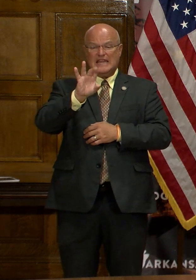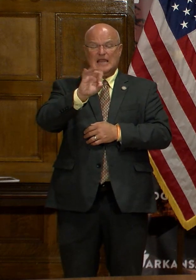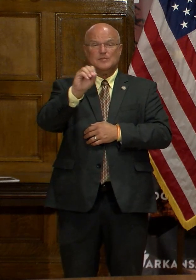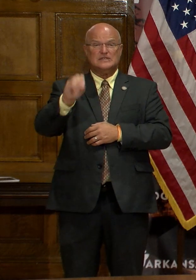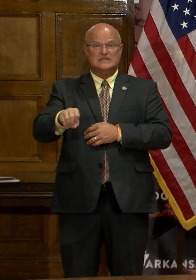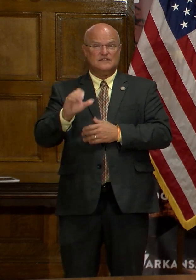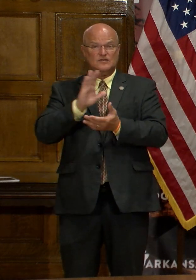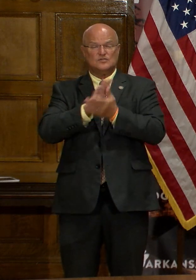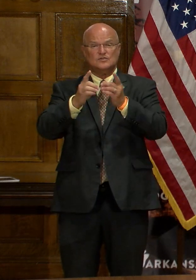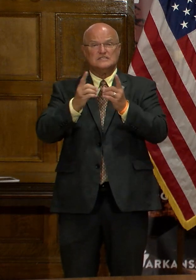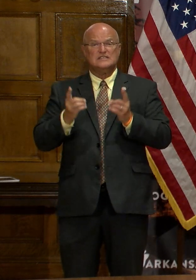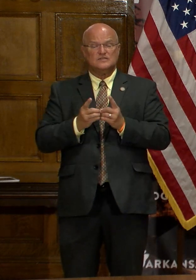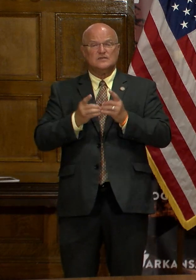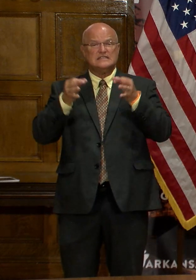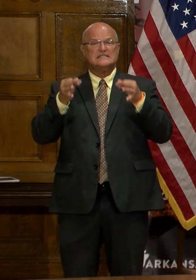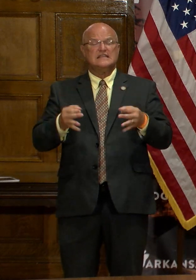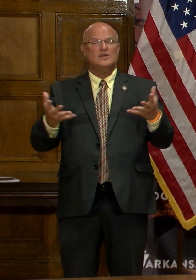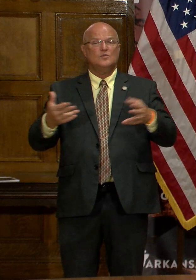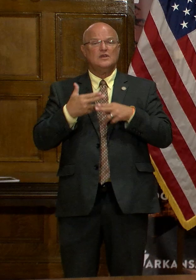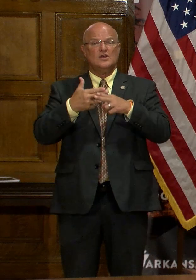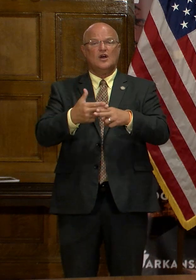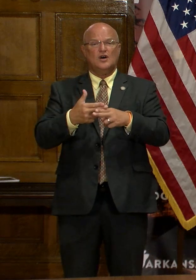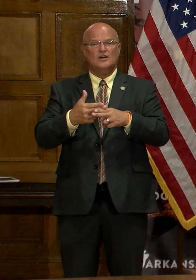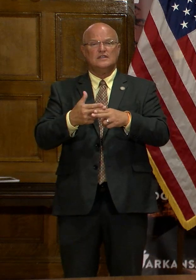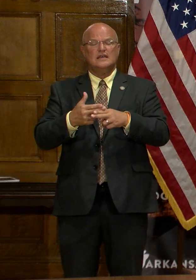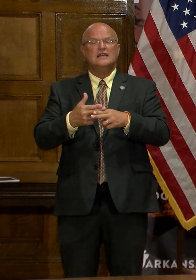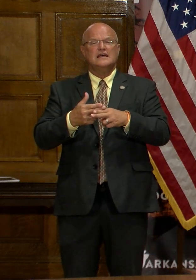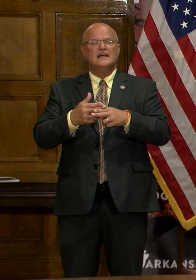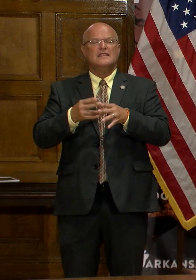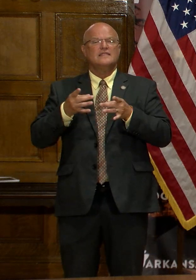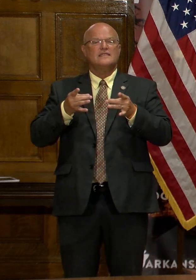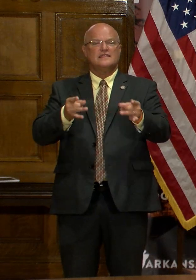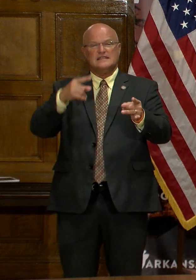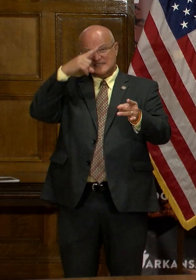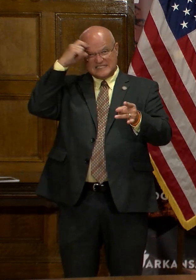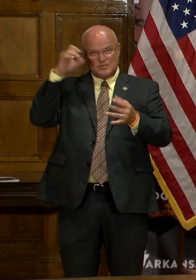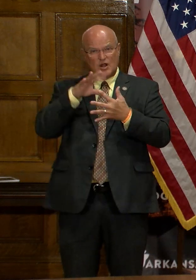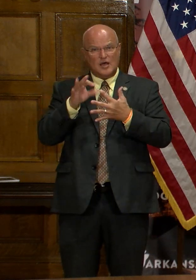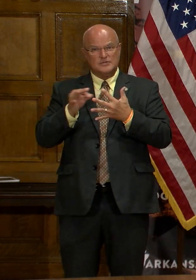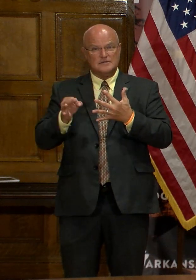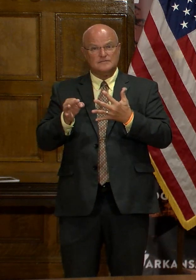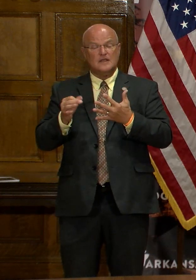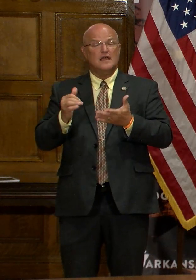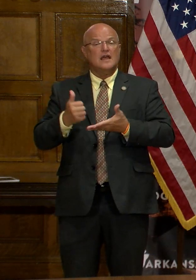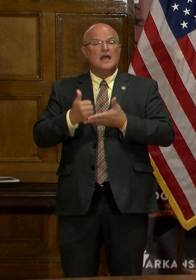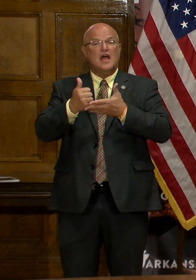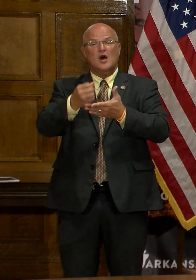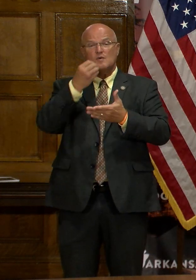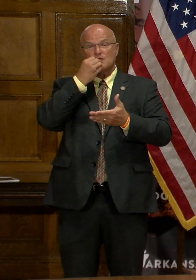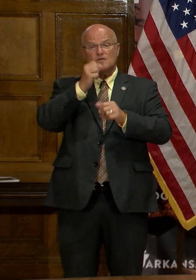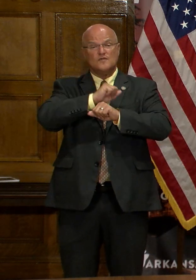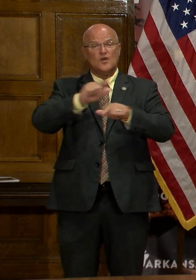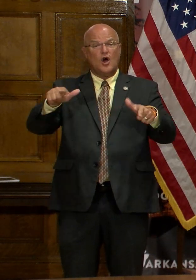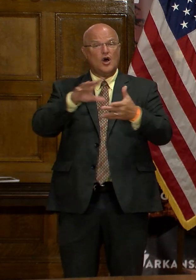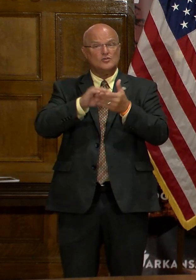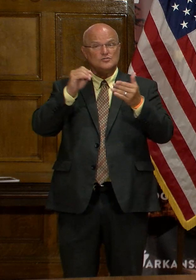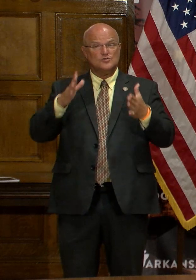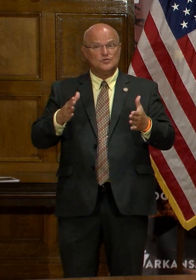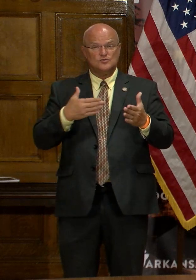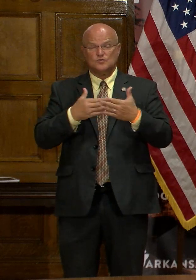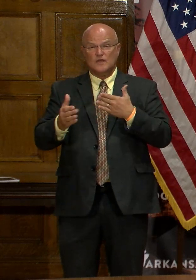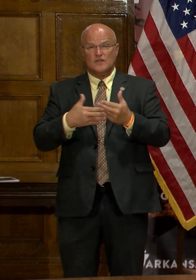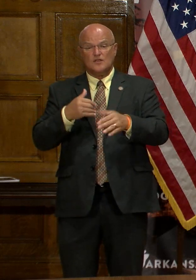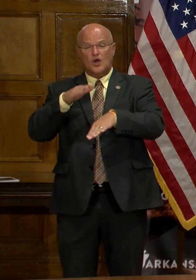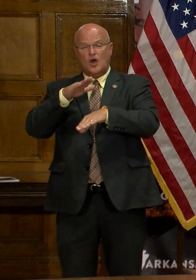in Arkansas opted for what we call the seamless summer option. That helps provide meals to all students, whether they